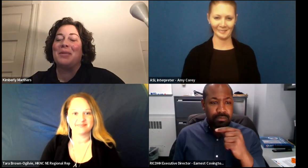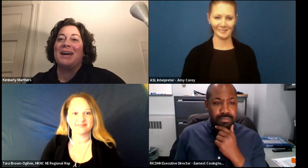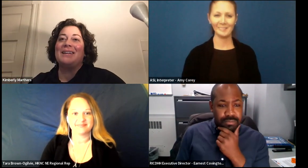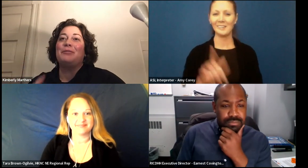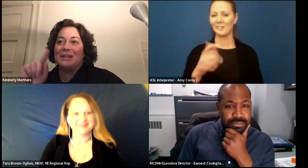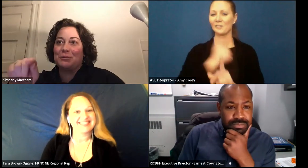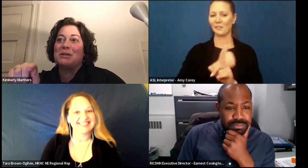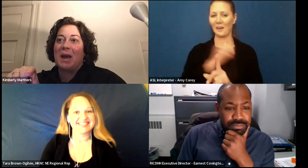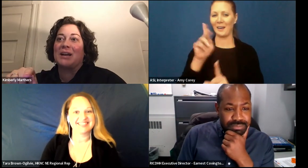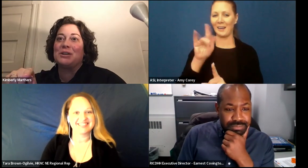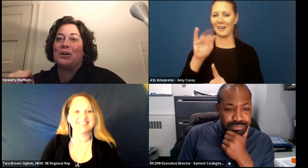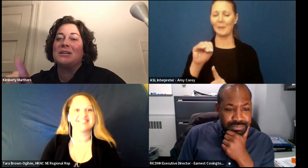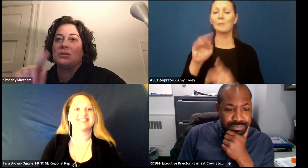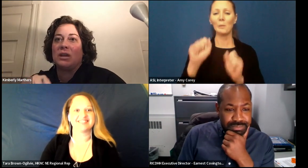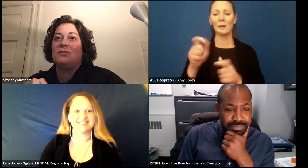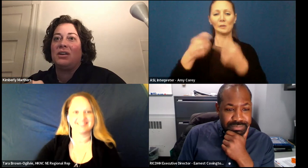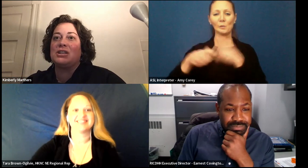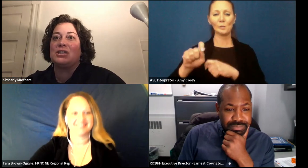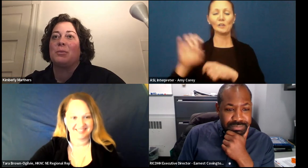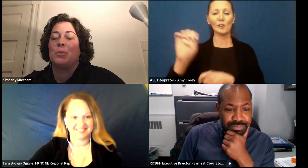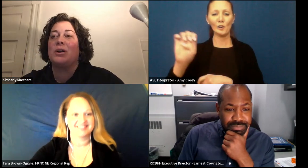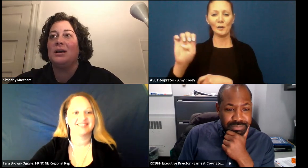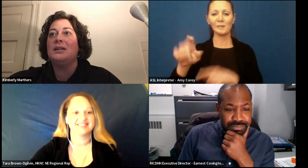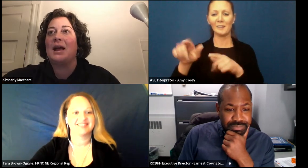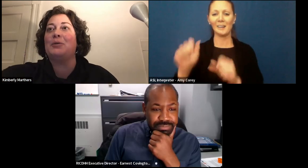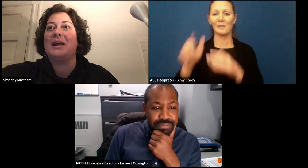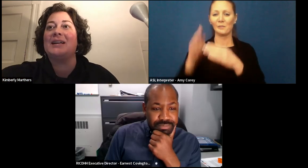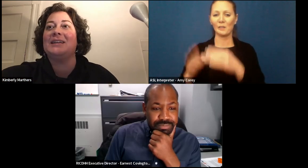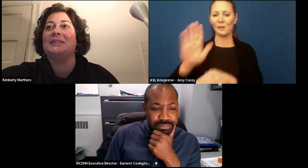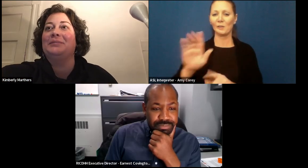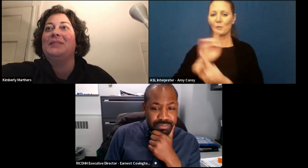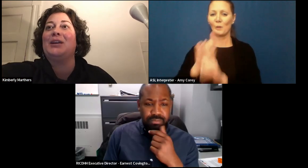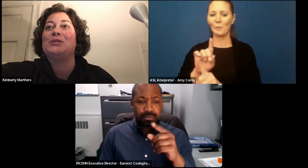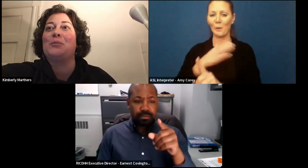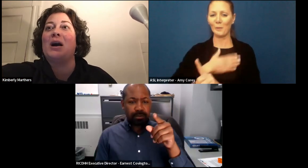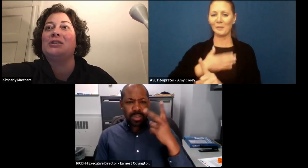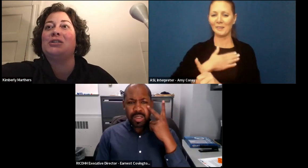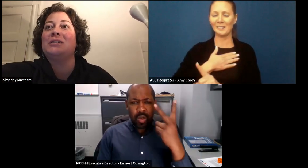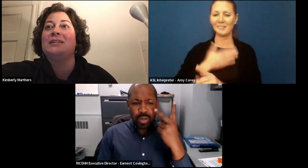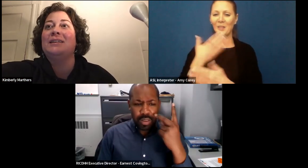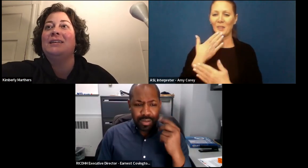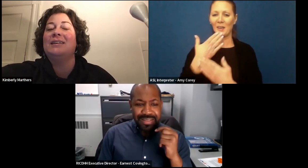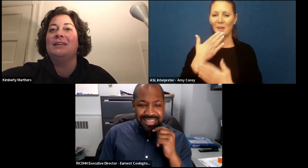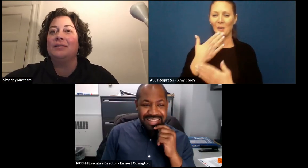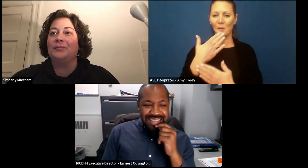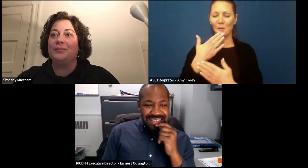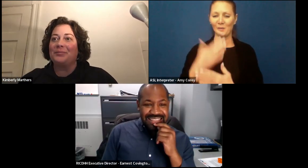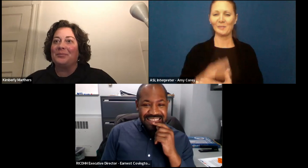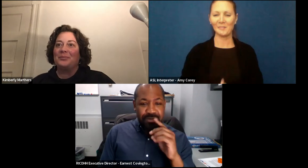Sorry about that. If we can switch back to Ernest so he can finish his report, that would be ideal. Thank you so much.